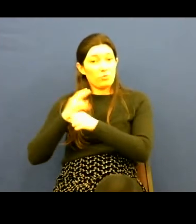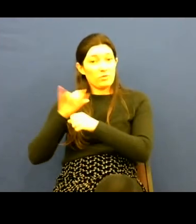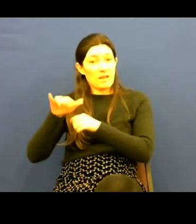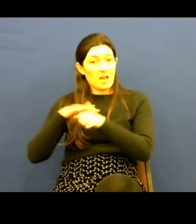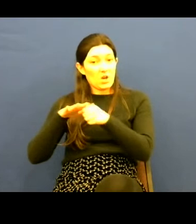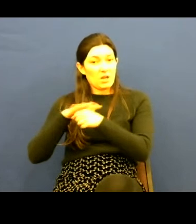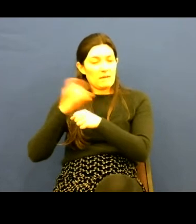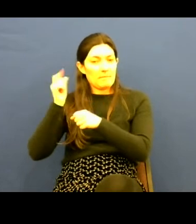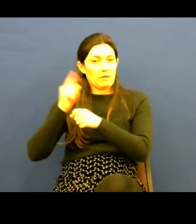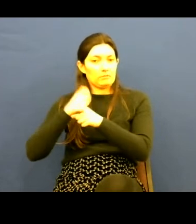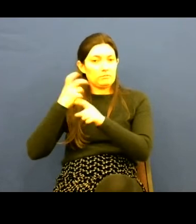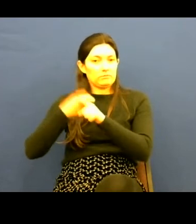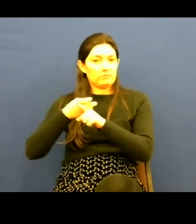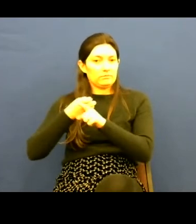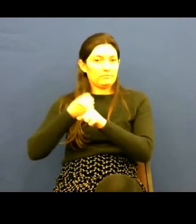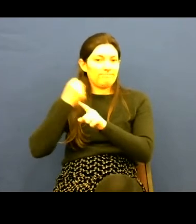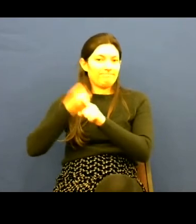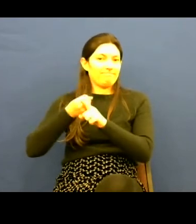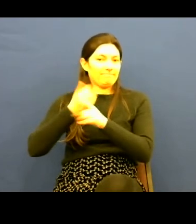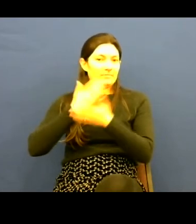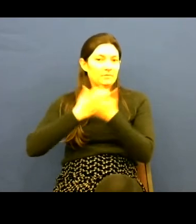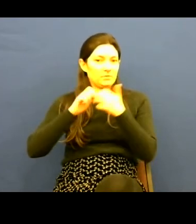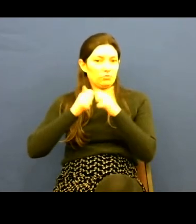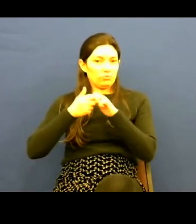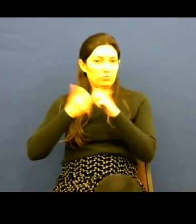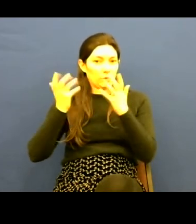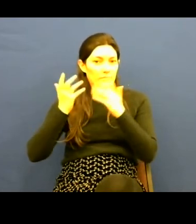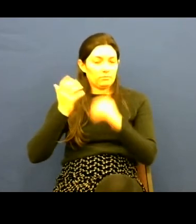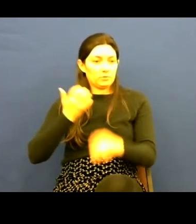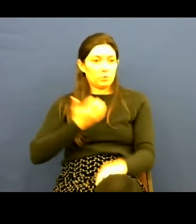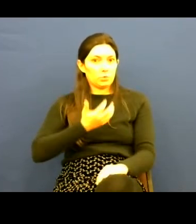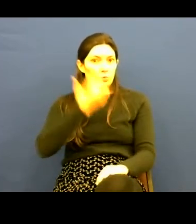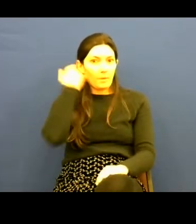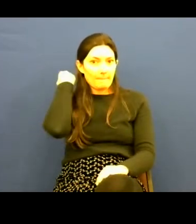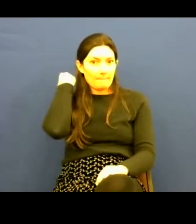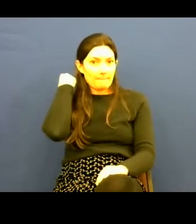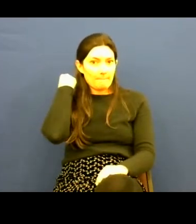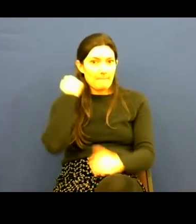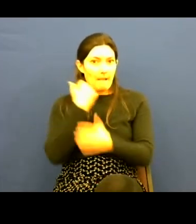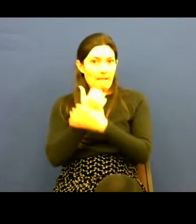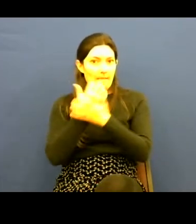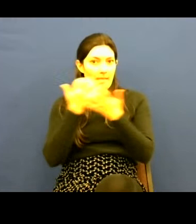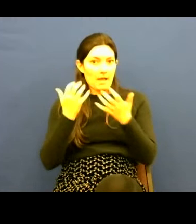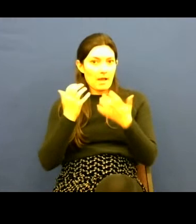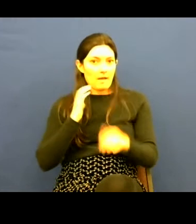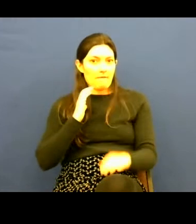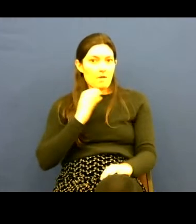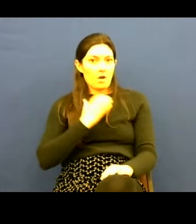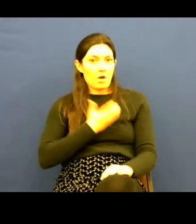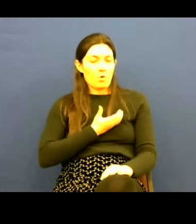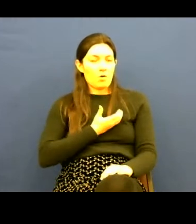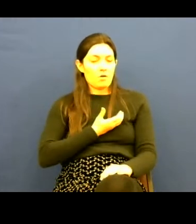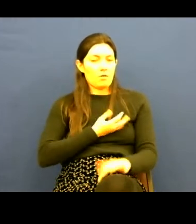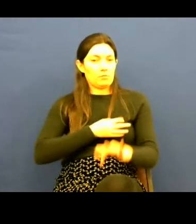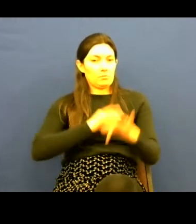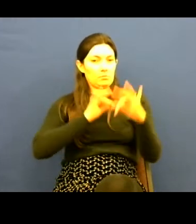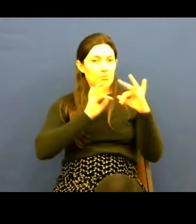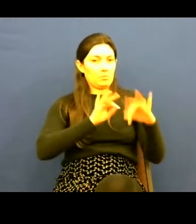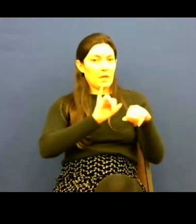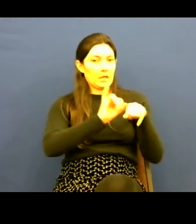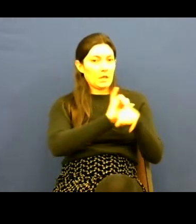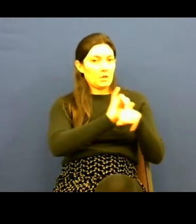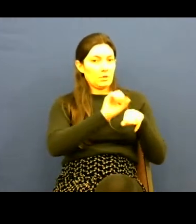having a couple issues. One, it was using up a bunch of our prime industrial space for